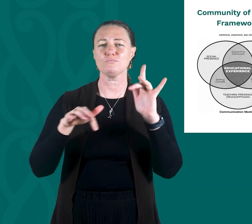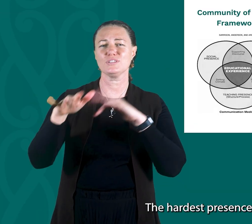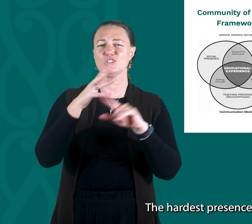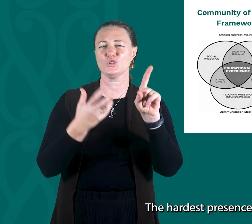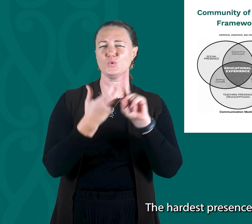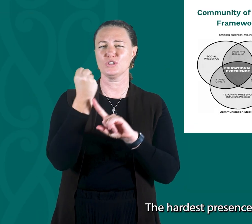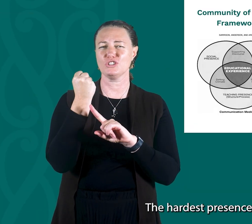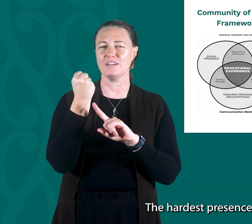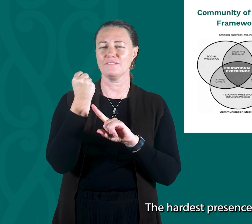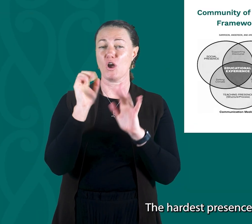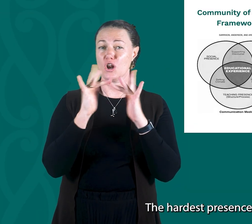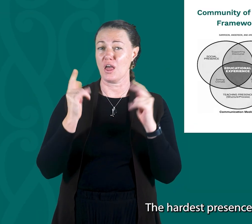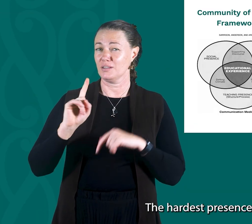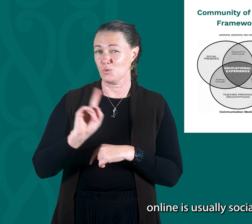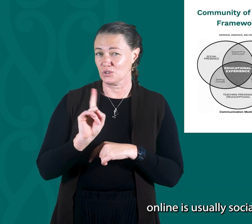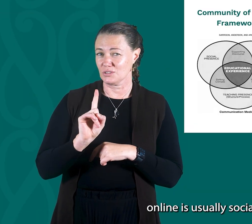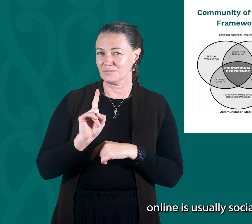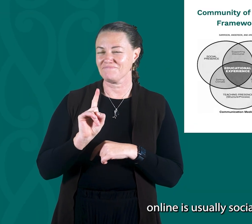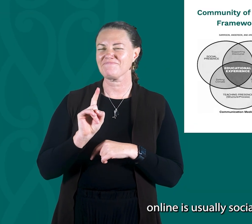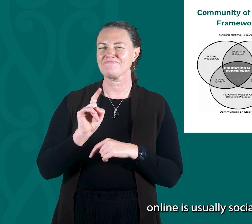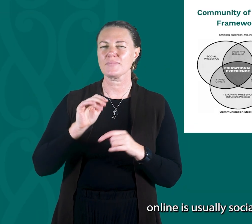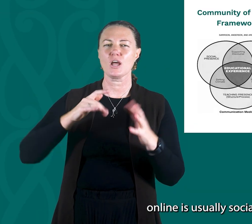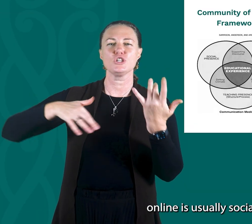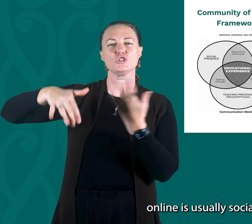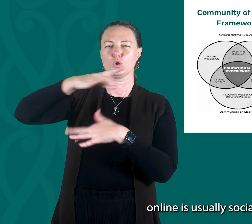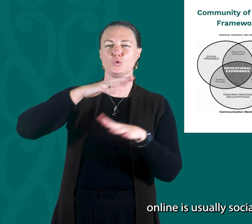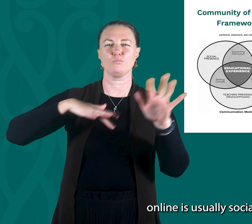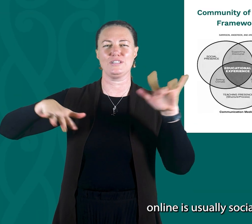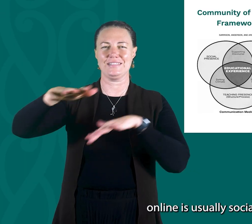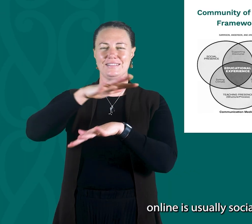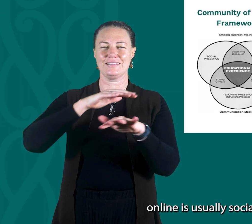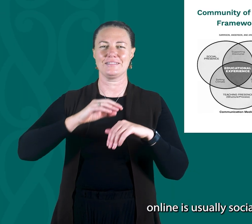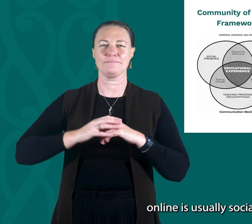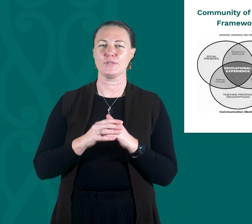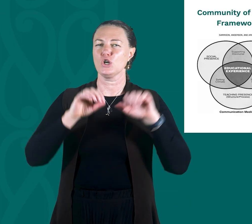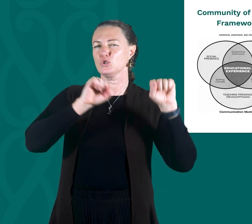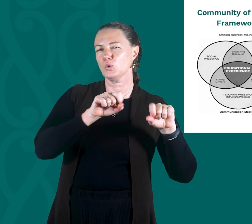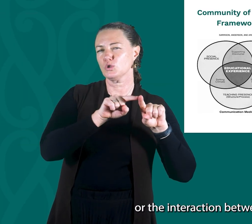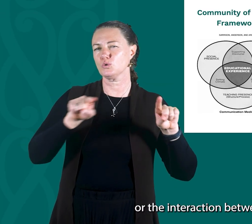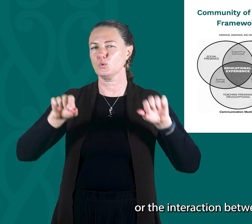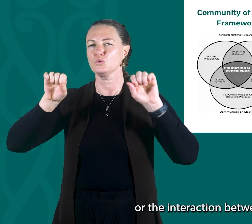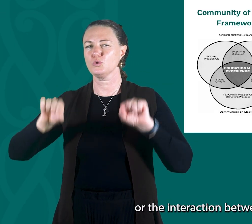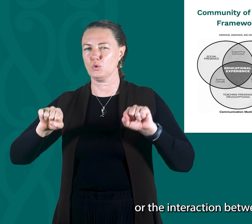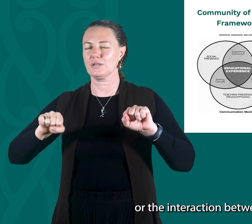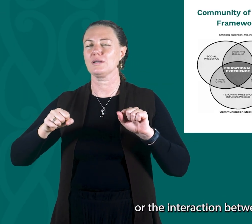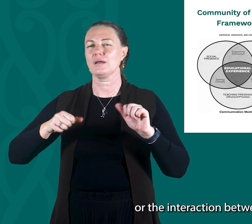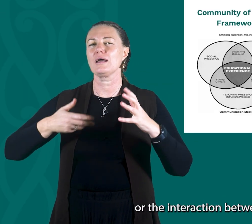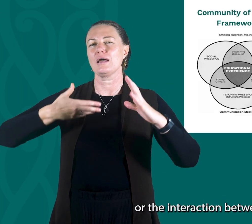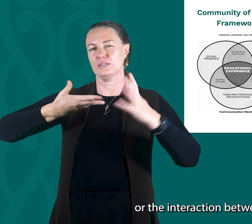The hardest presence to achieve online is usually social presence, or the interaction between